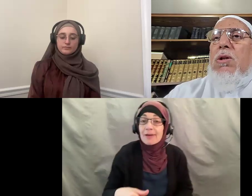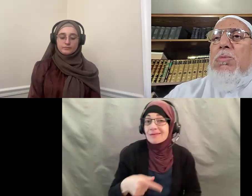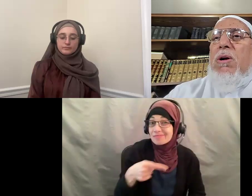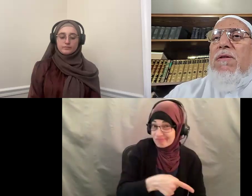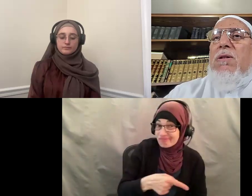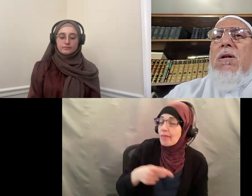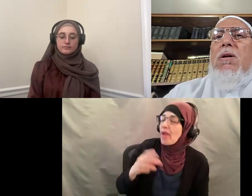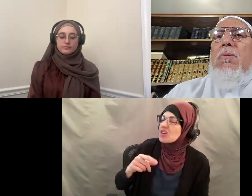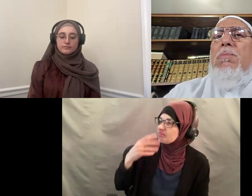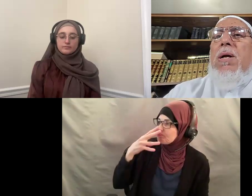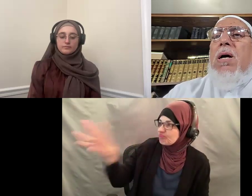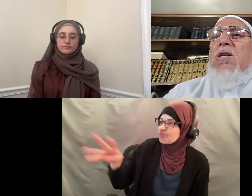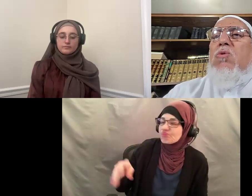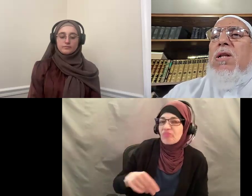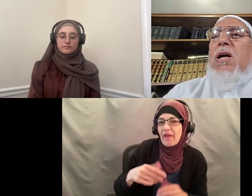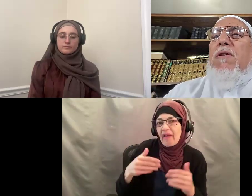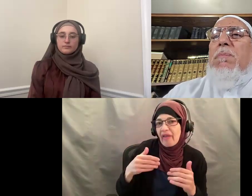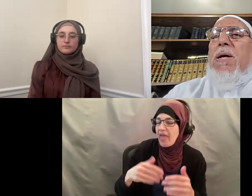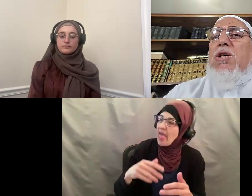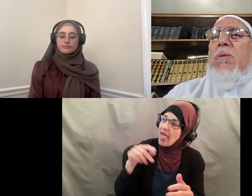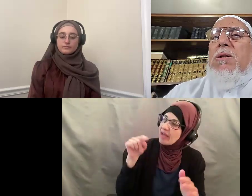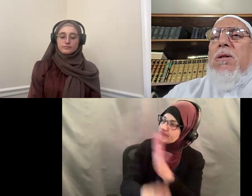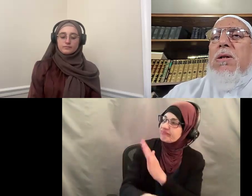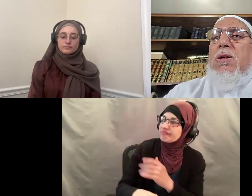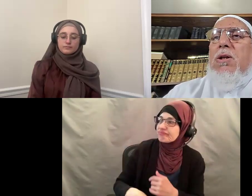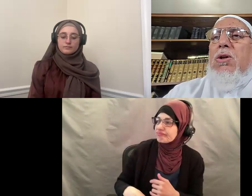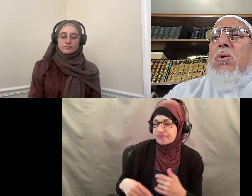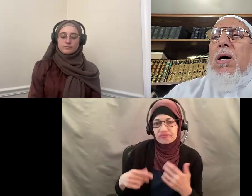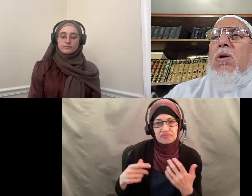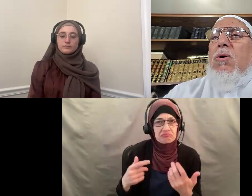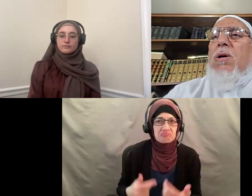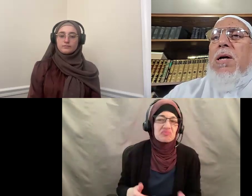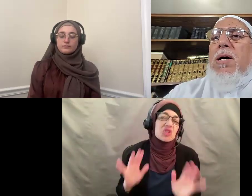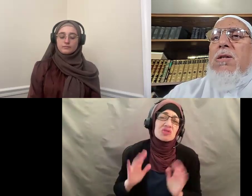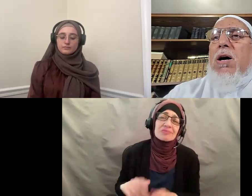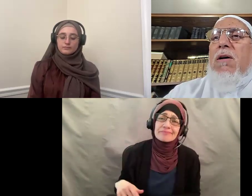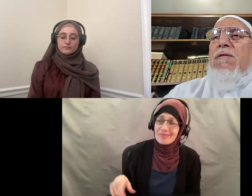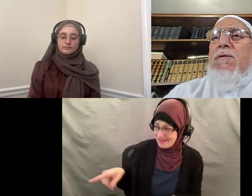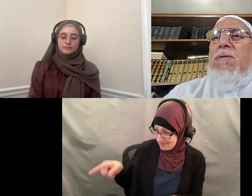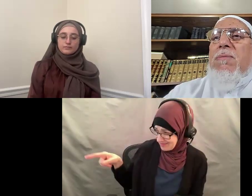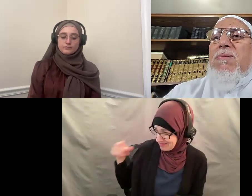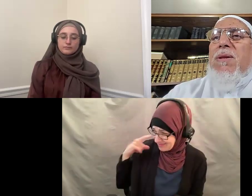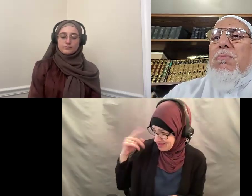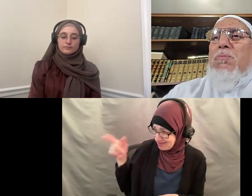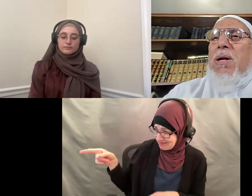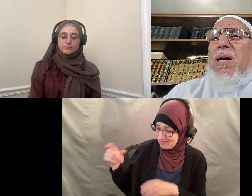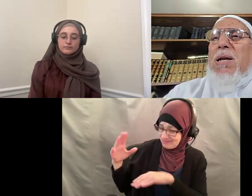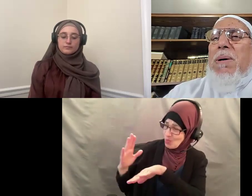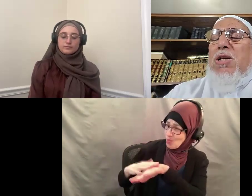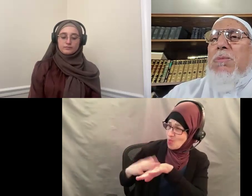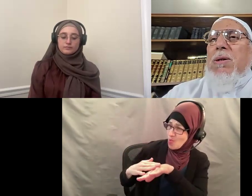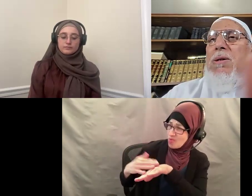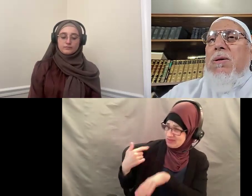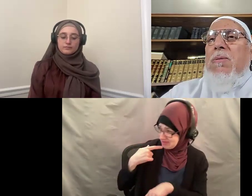And they told their Prophet, bring us whatever punishment you are warning us of. Bring